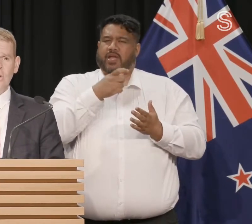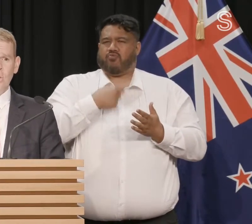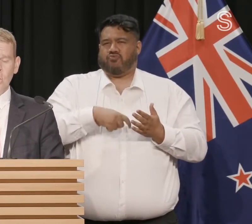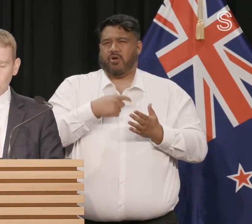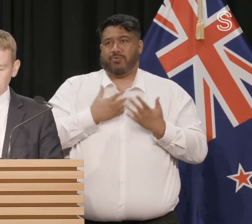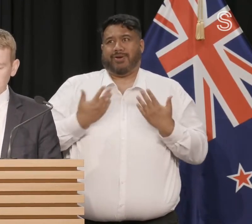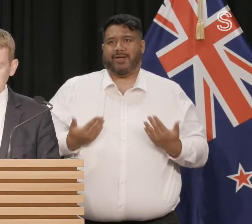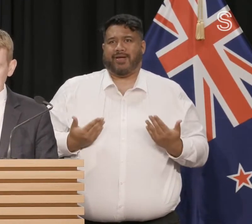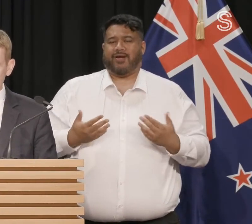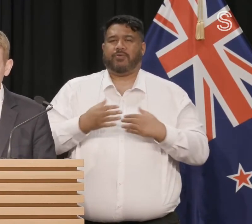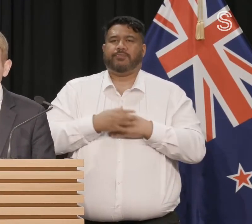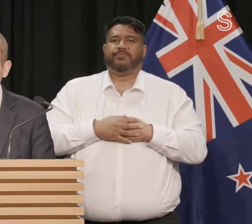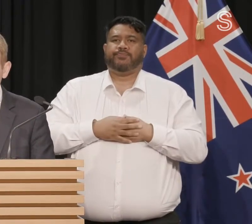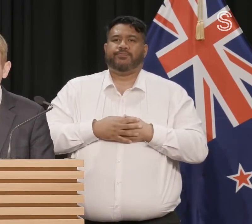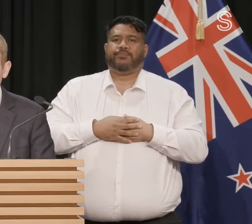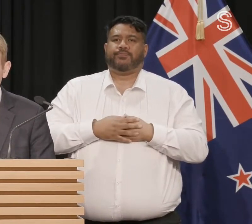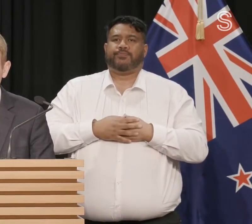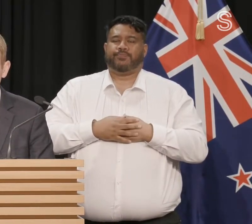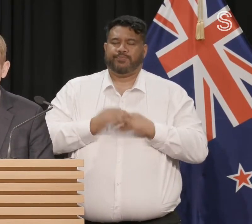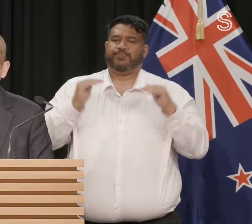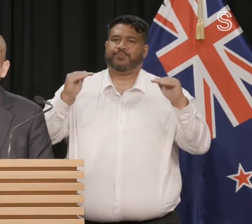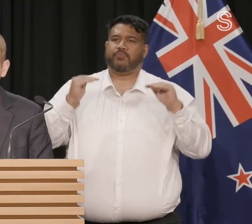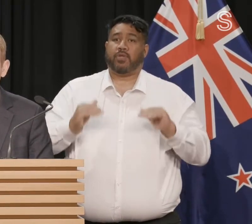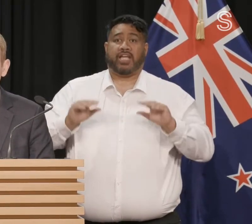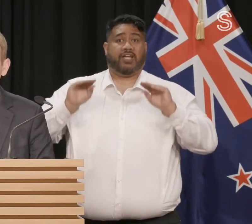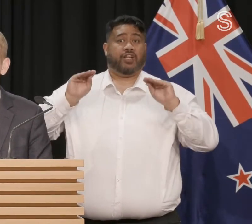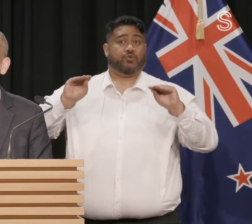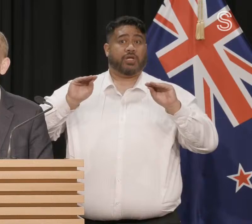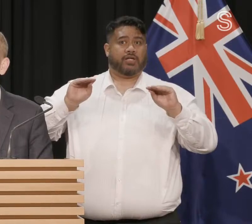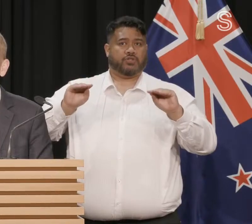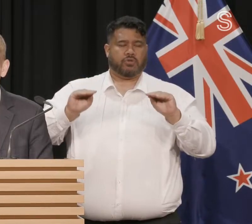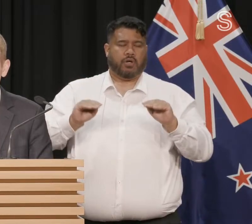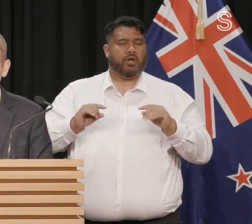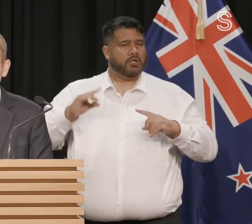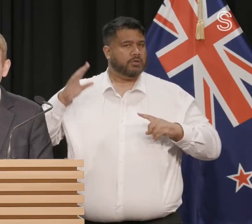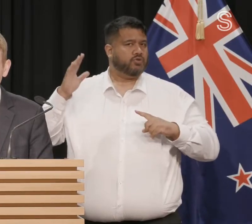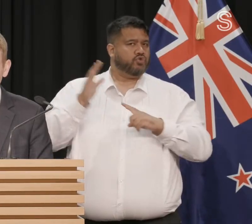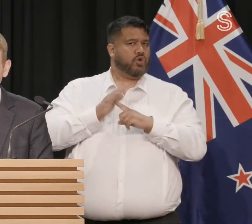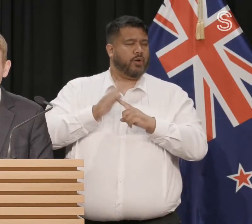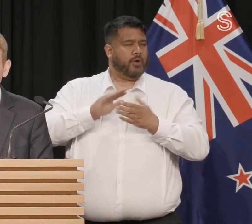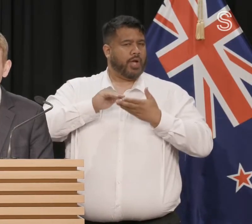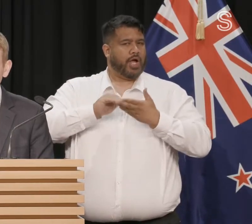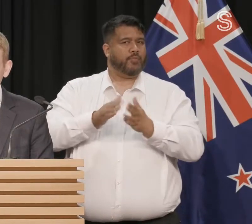Education is core to our success as a country. As the former education